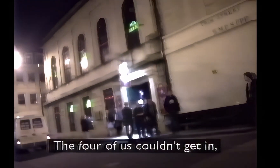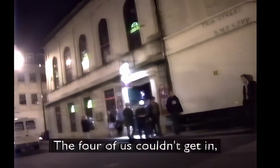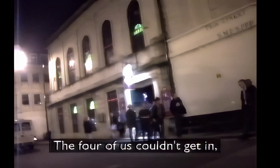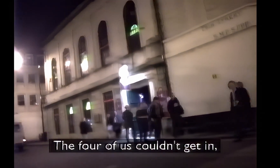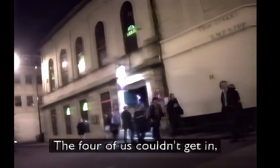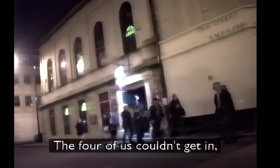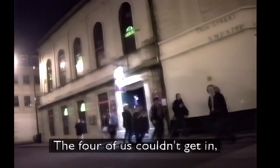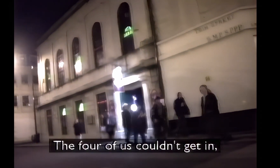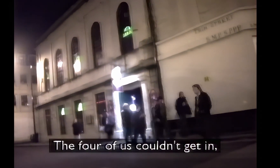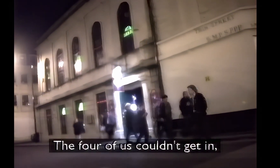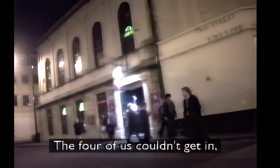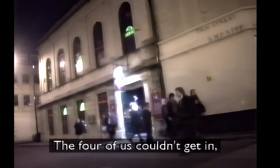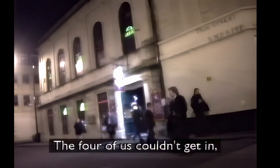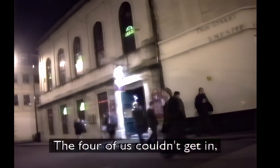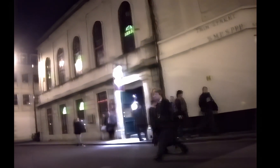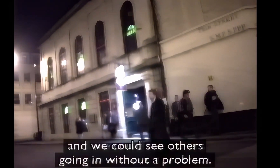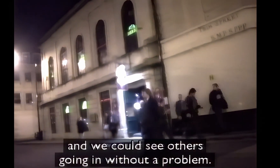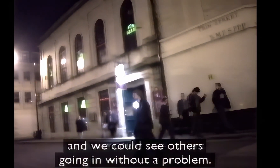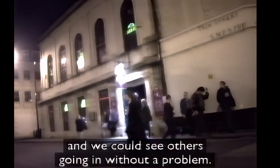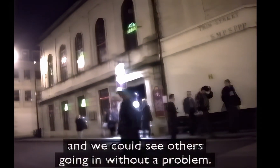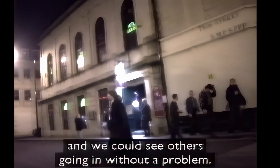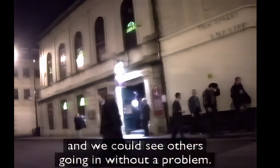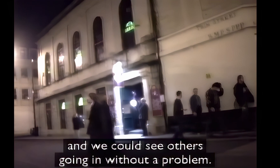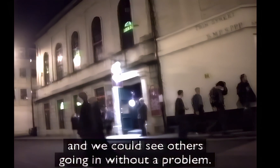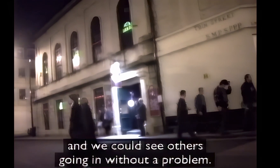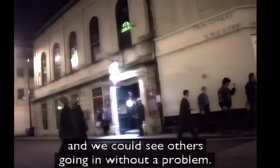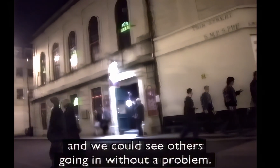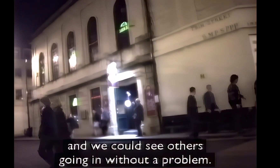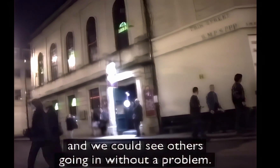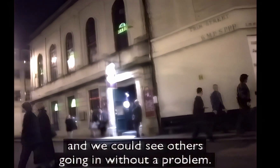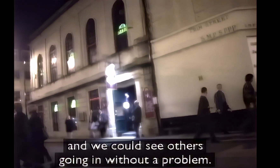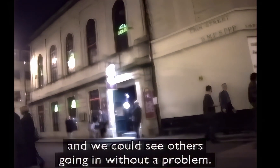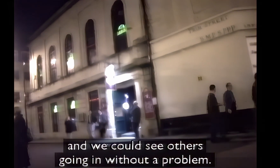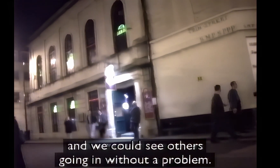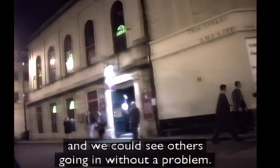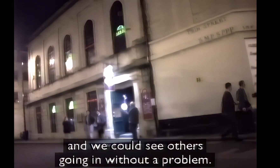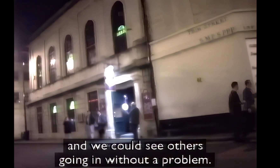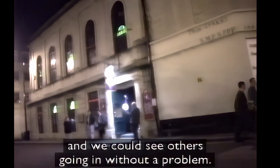full, then yeah, okay. The four of us couldn't get in and we could see that there were loads of other people going in without a problem.